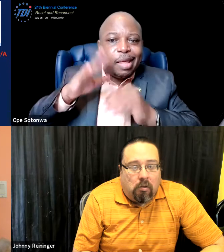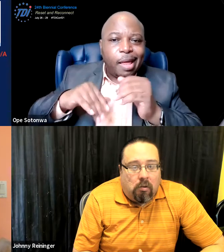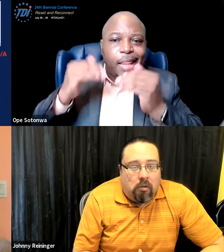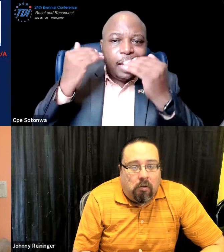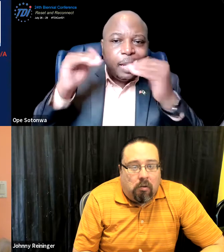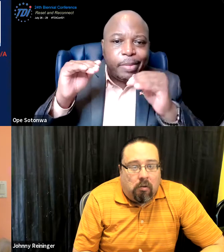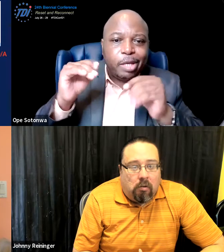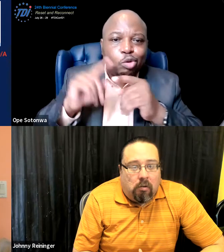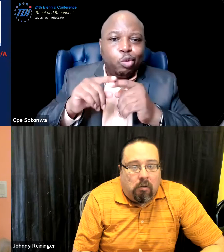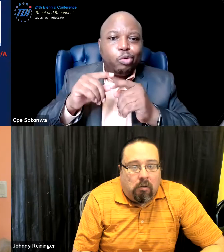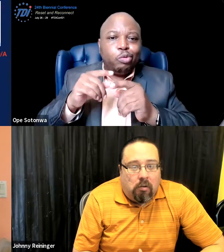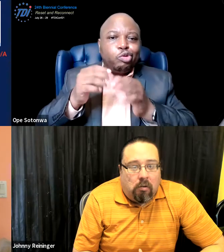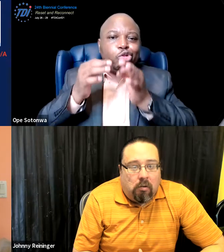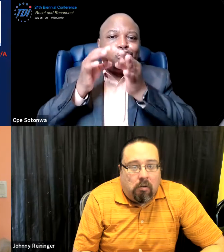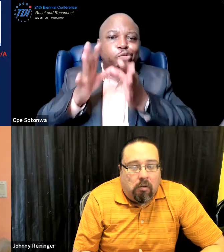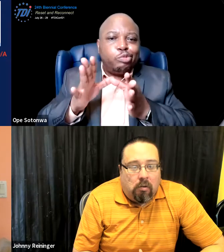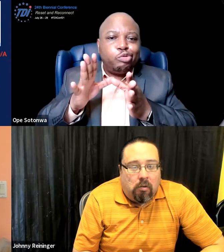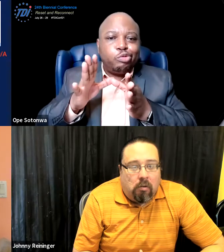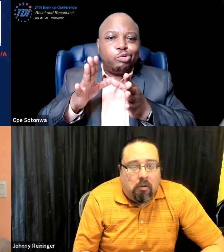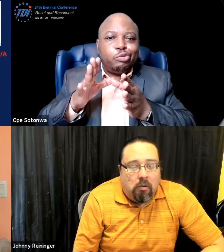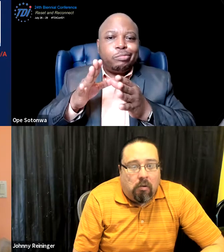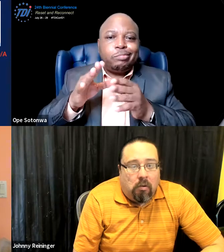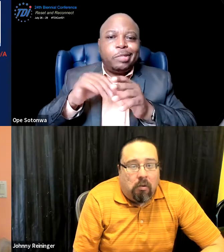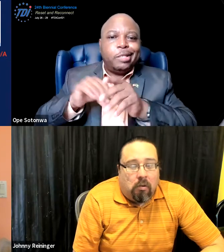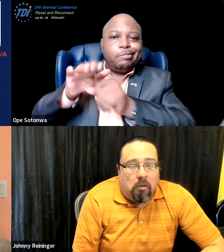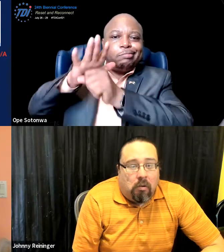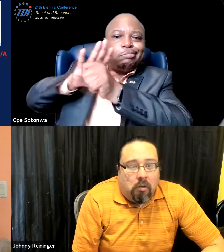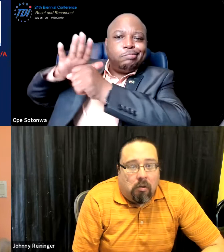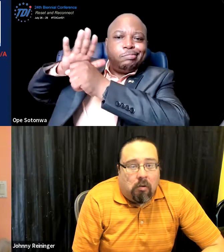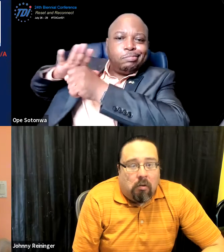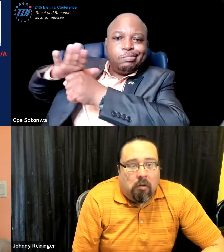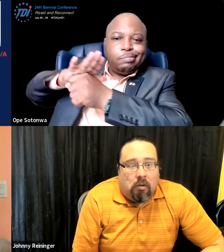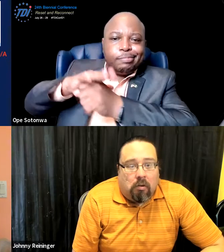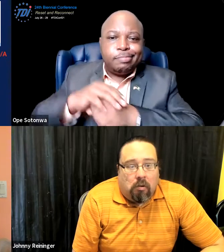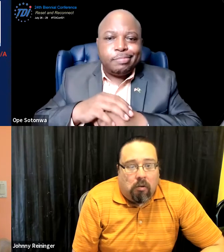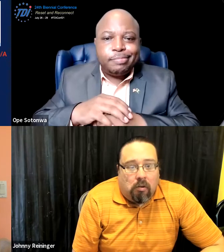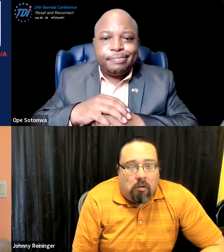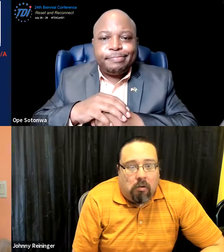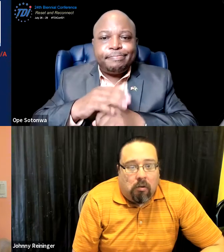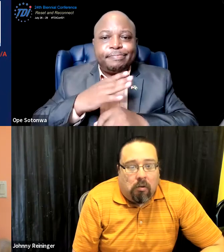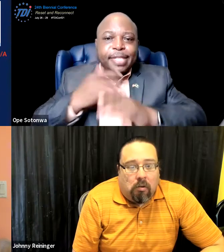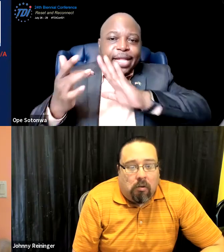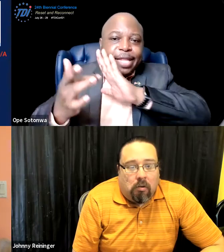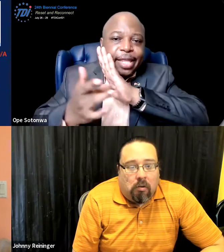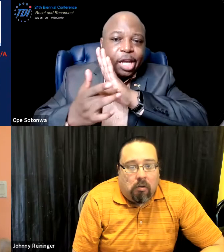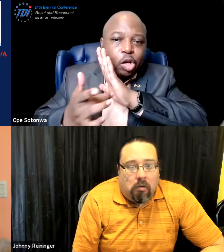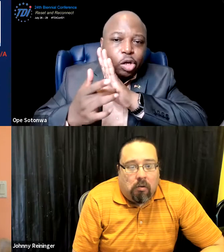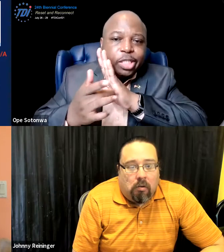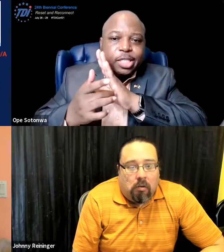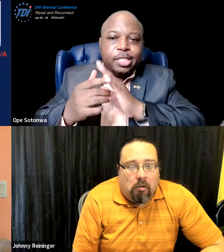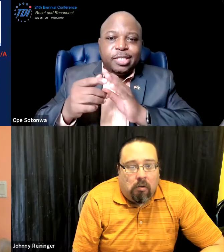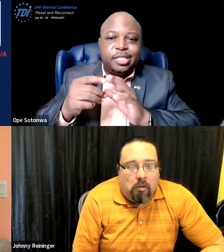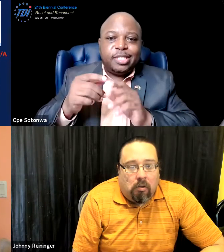more BIPOC customers? Or are they just limited to interpreters that